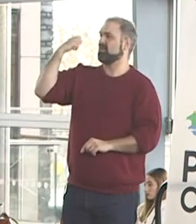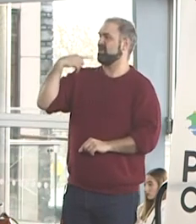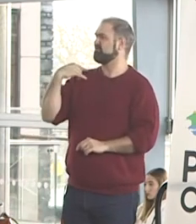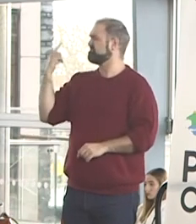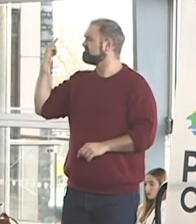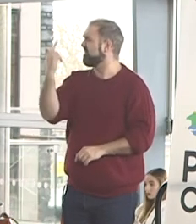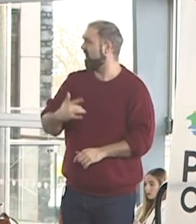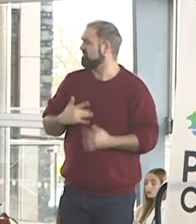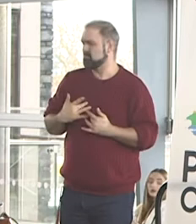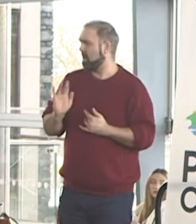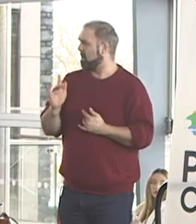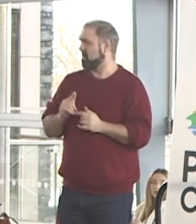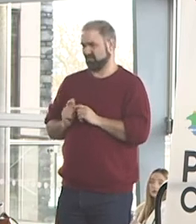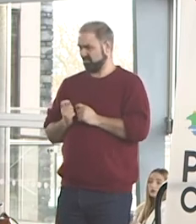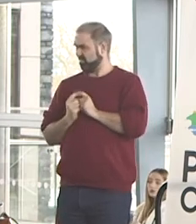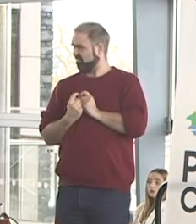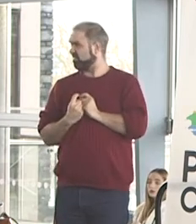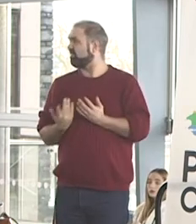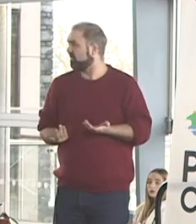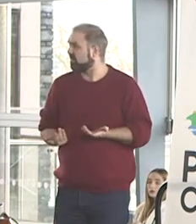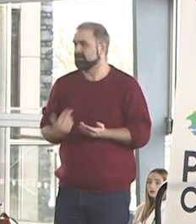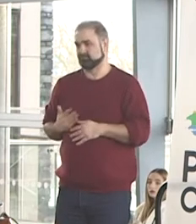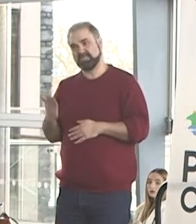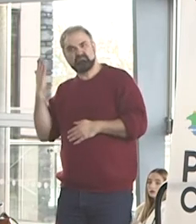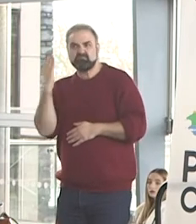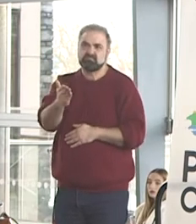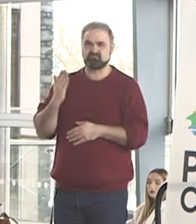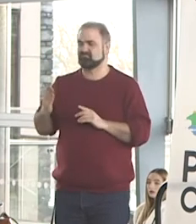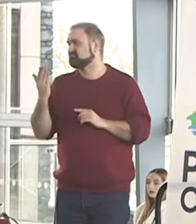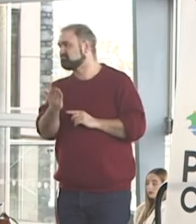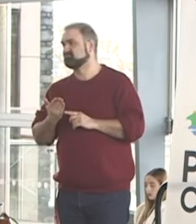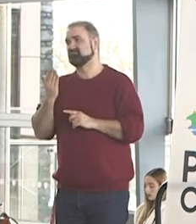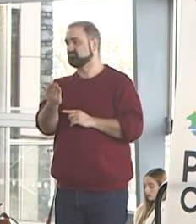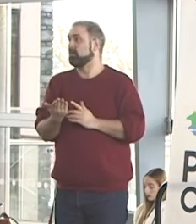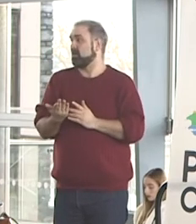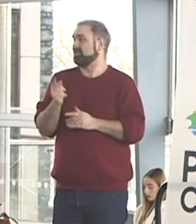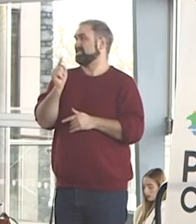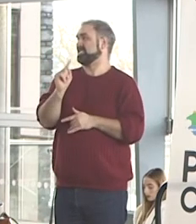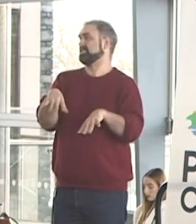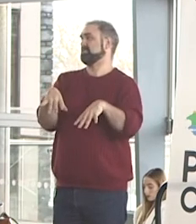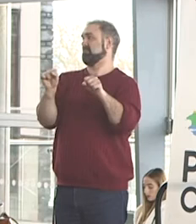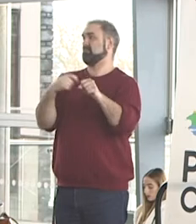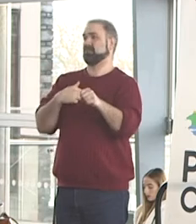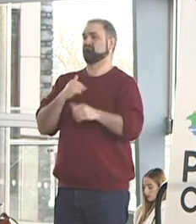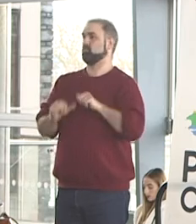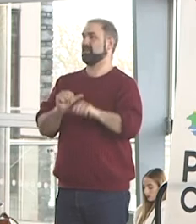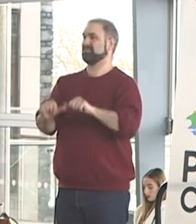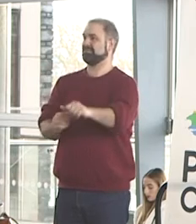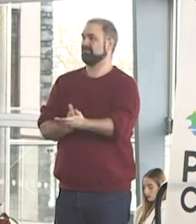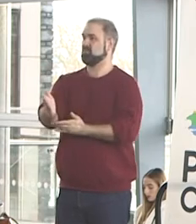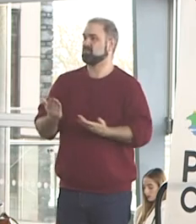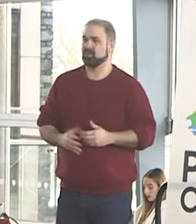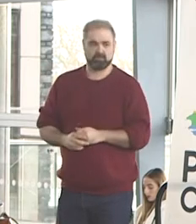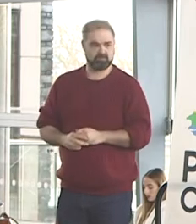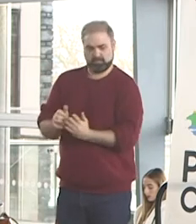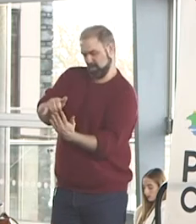it seemed like an enormous distance. And I went there, and that was the start of how I think. It